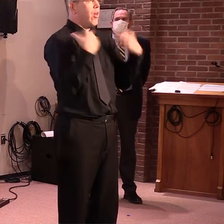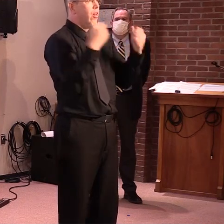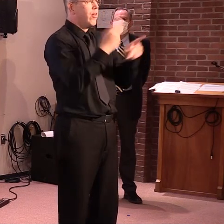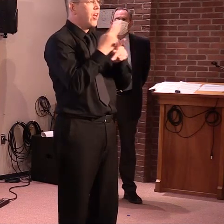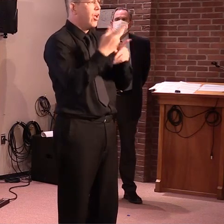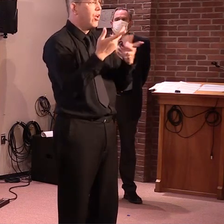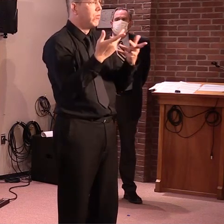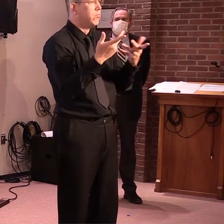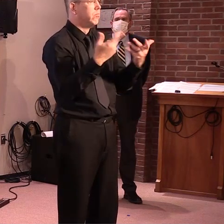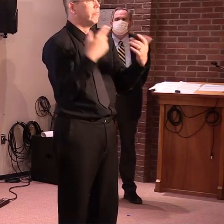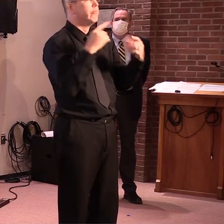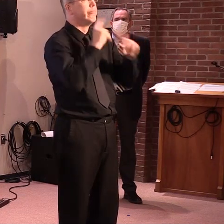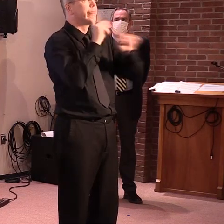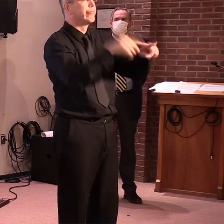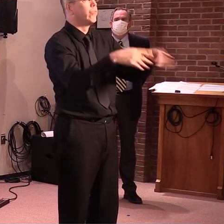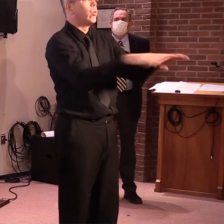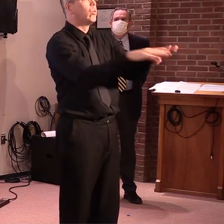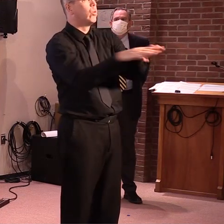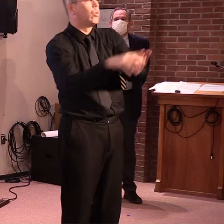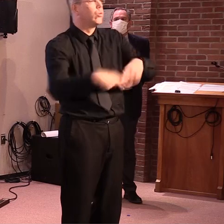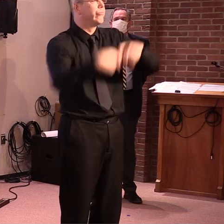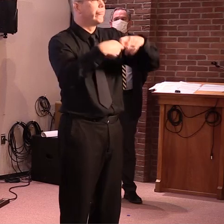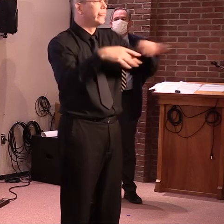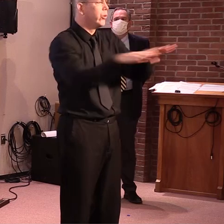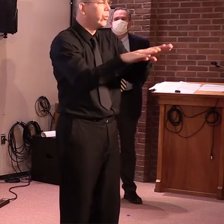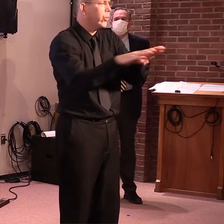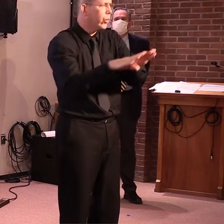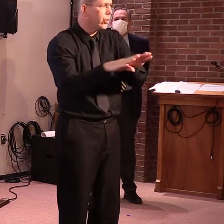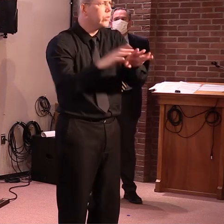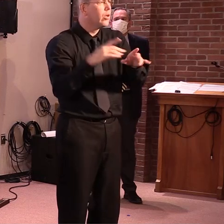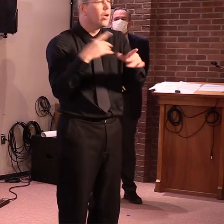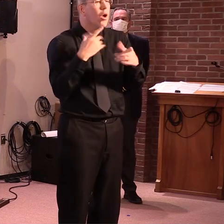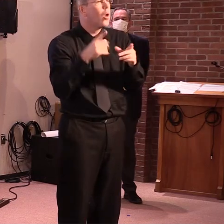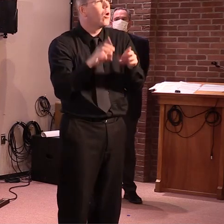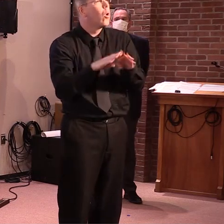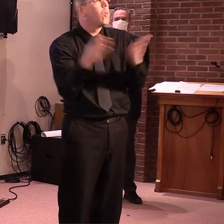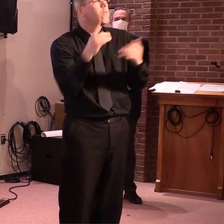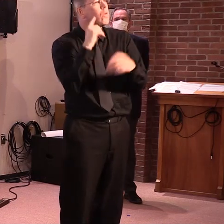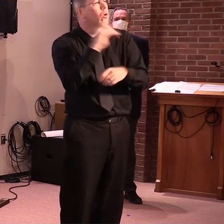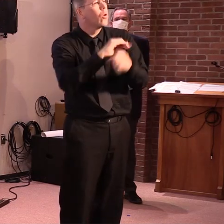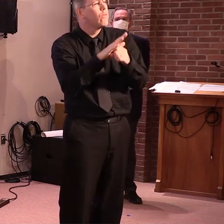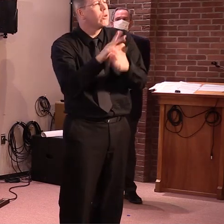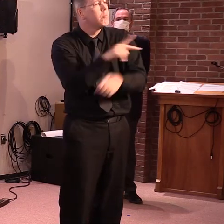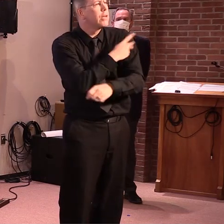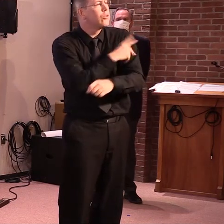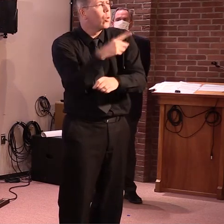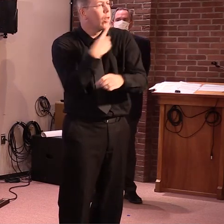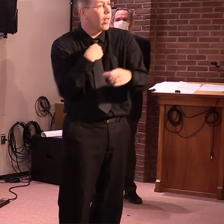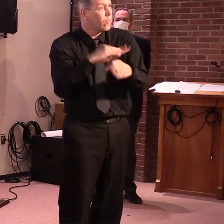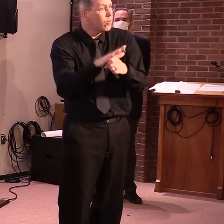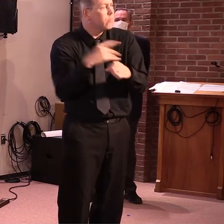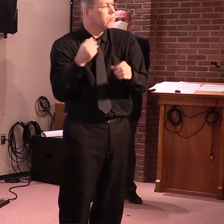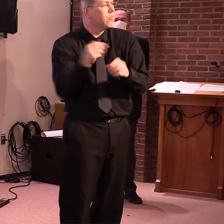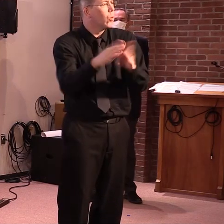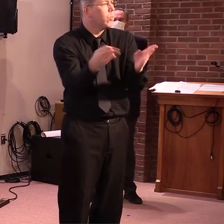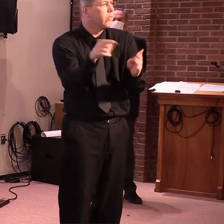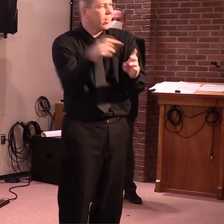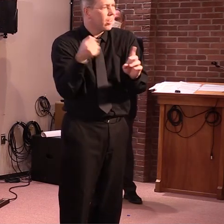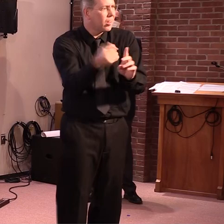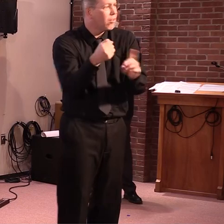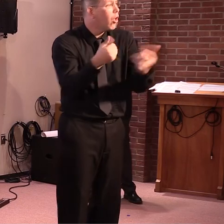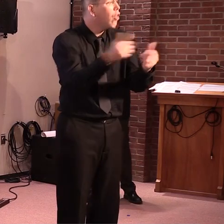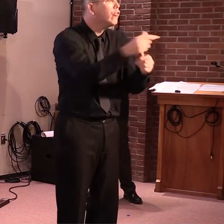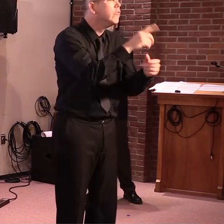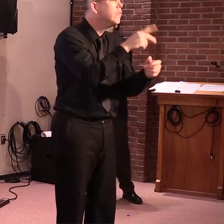surgeries, those sort of things, which is the life and bread of the healthcare system